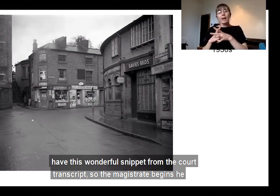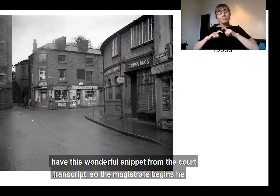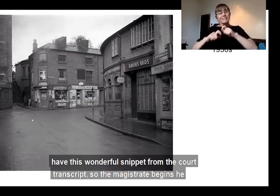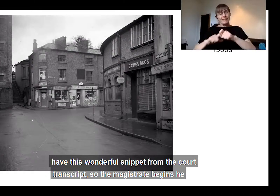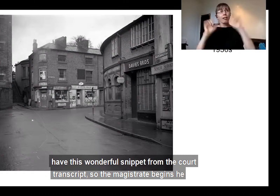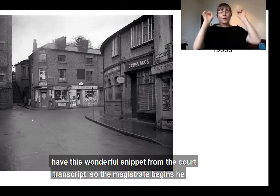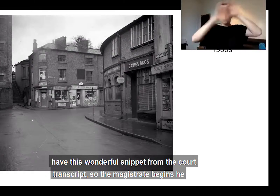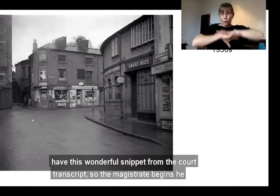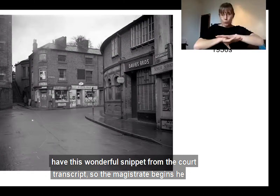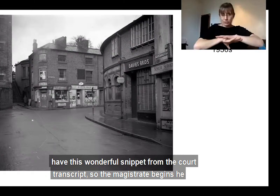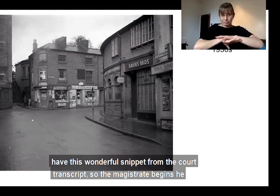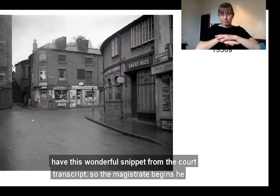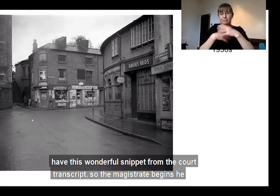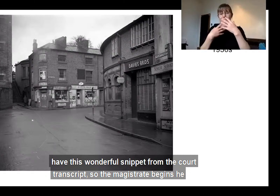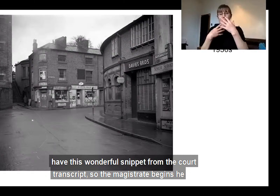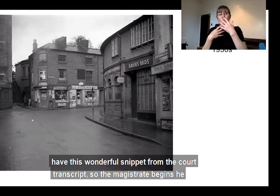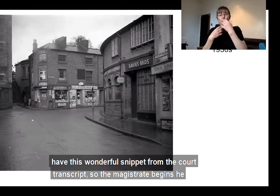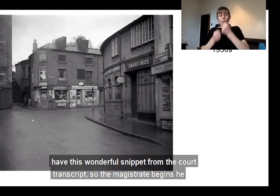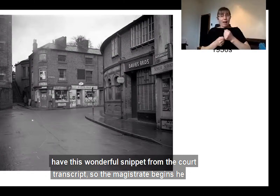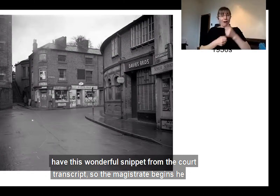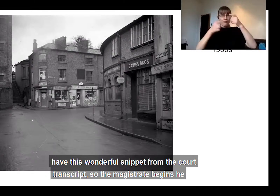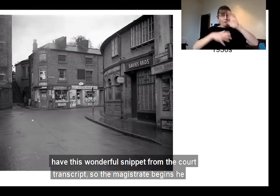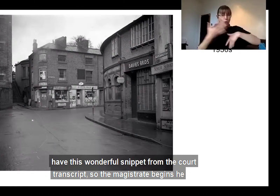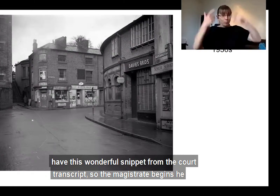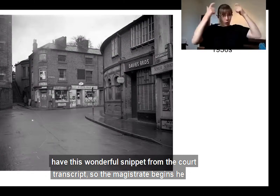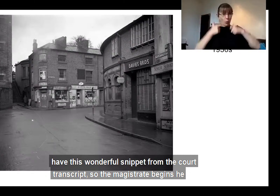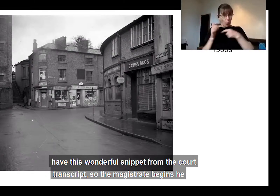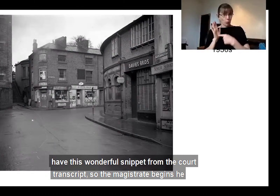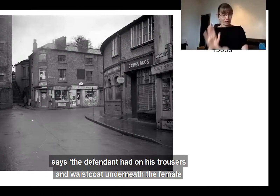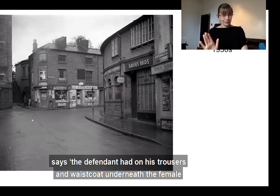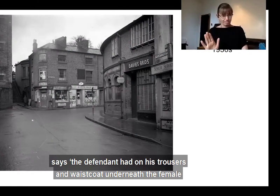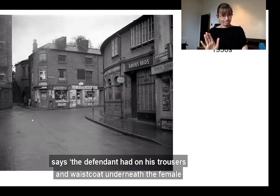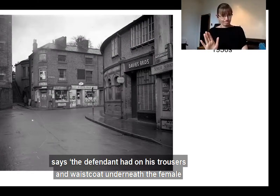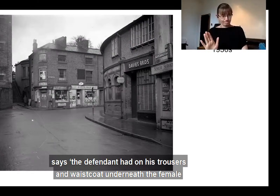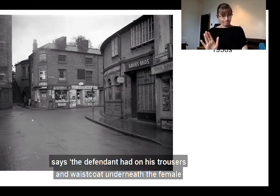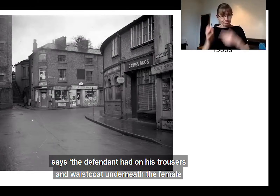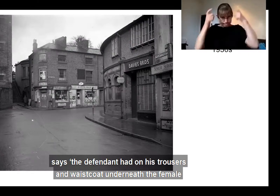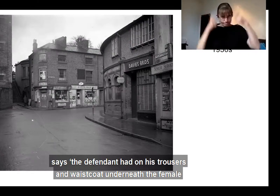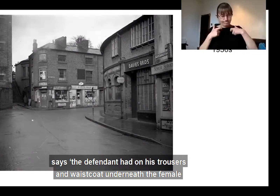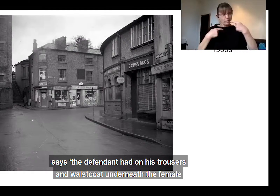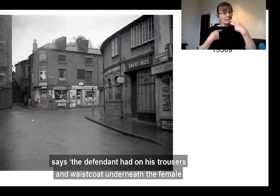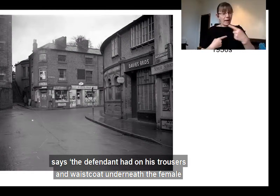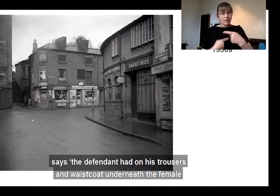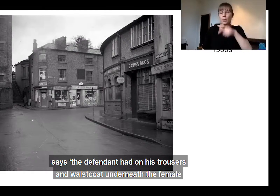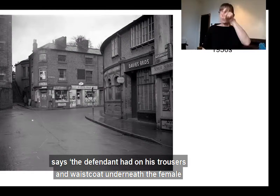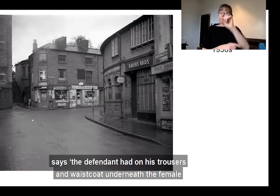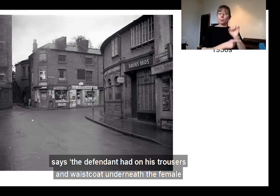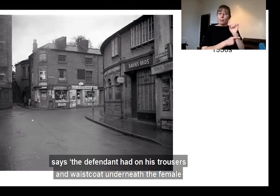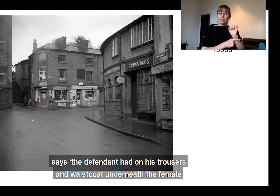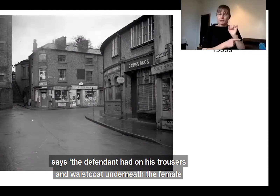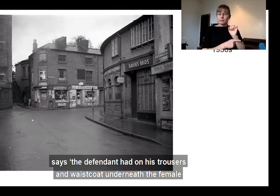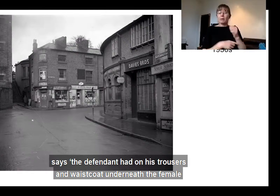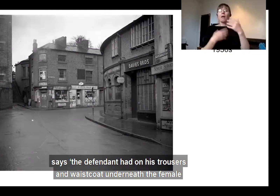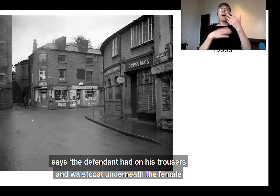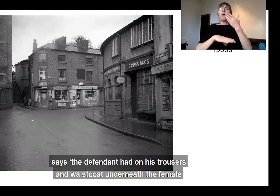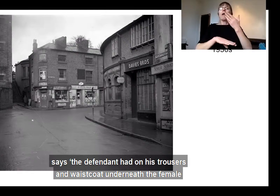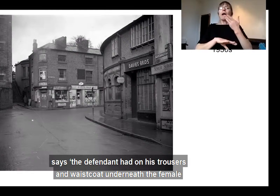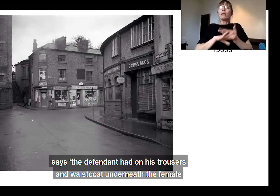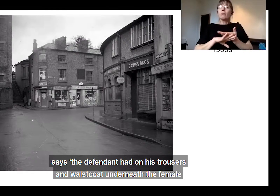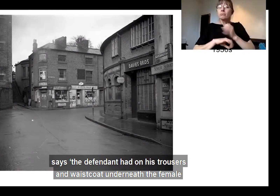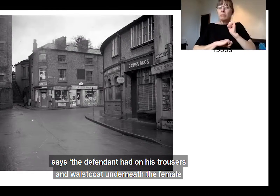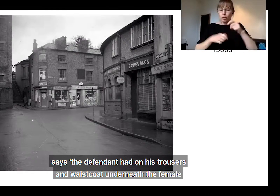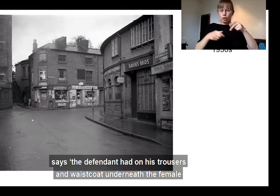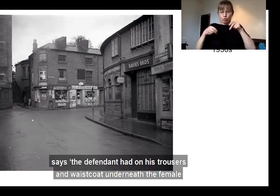we have this wonderful snippet from the court transcript. So the magistrate begins, he says, "The defendant had on his trousers and